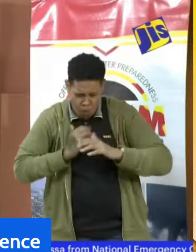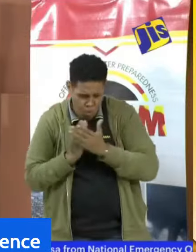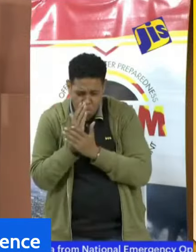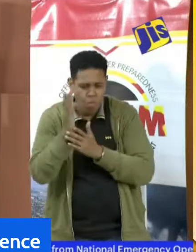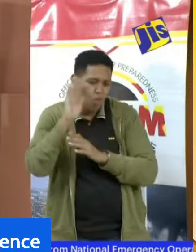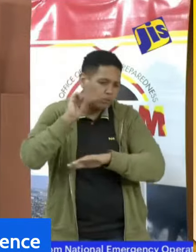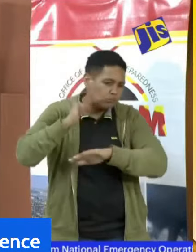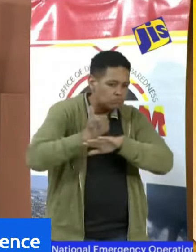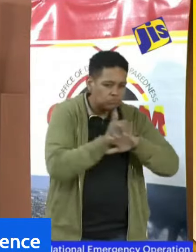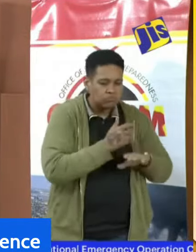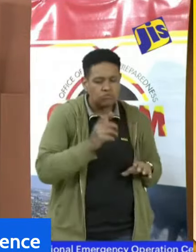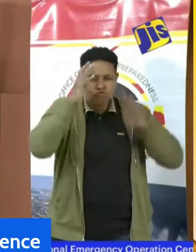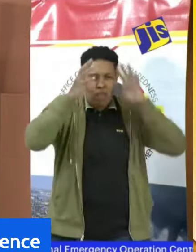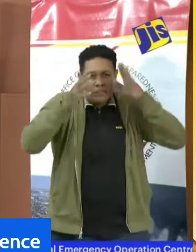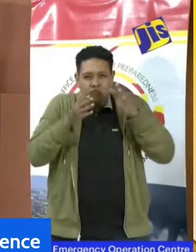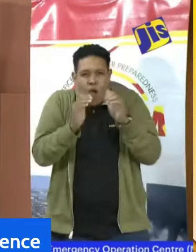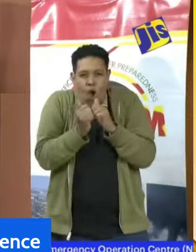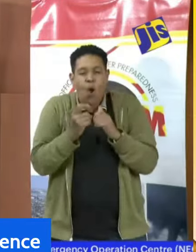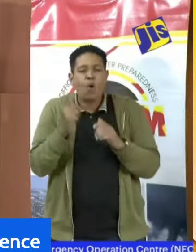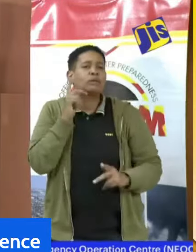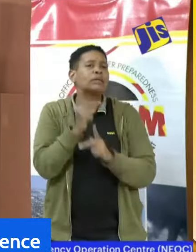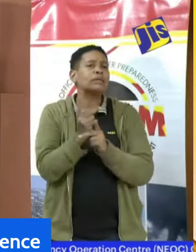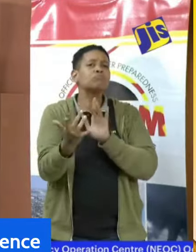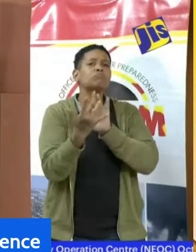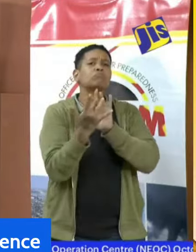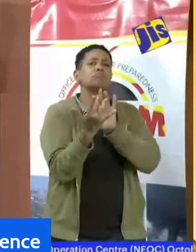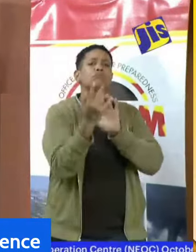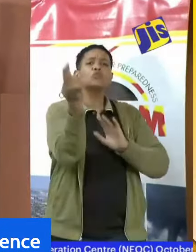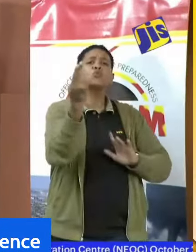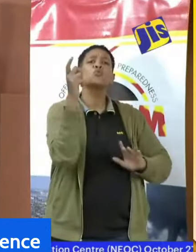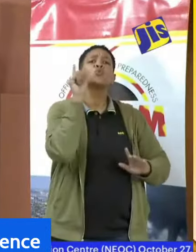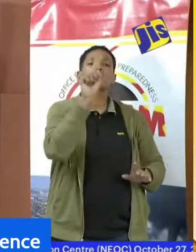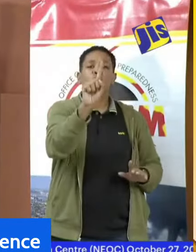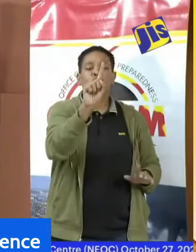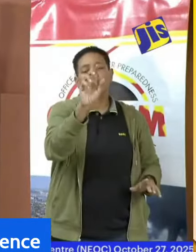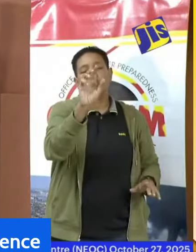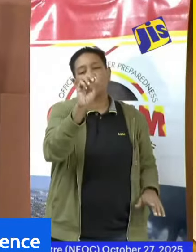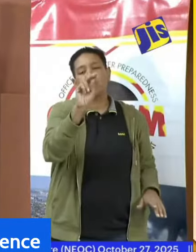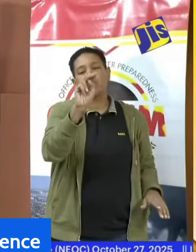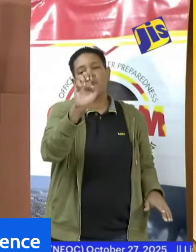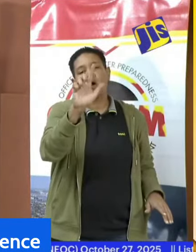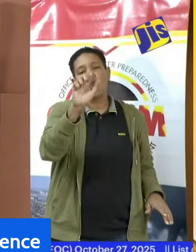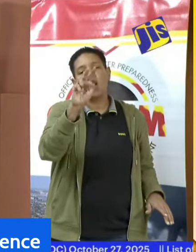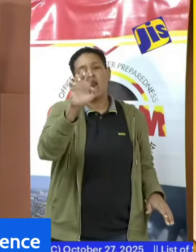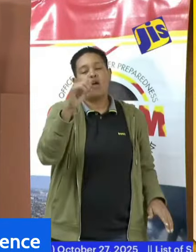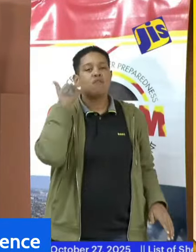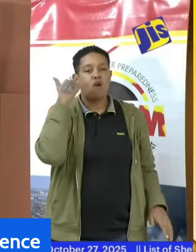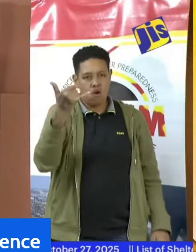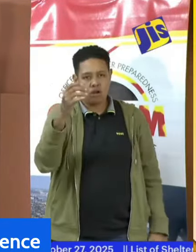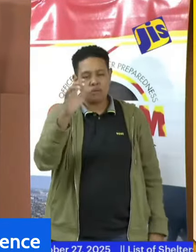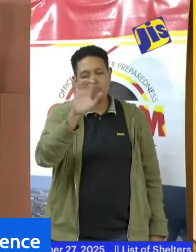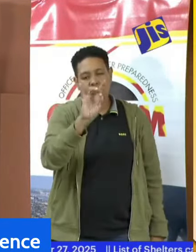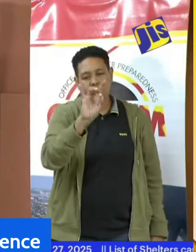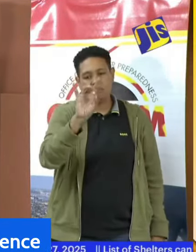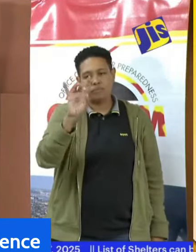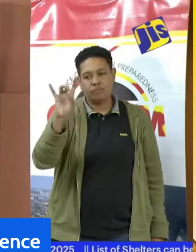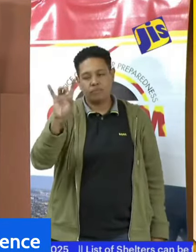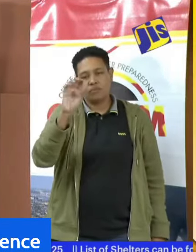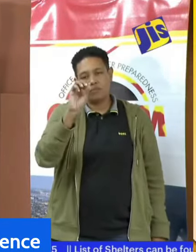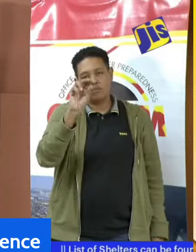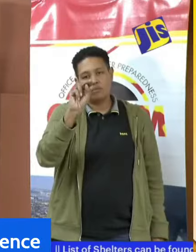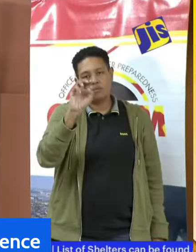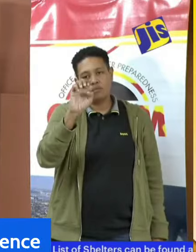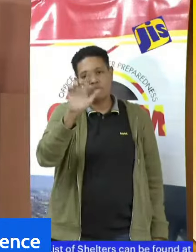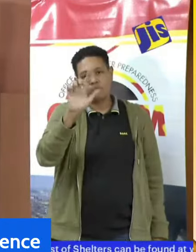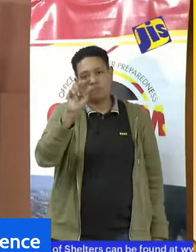And what we would ask persons to do is to keep in touch using the One Love helpline, 888 One Love,